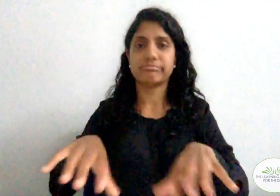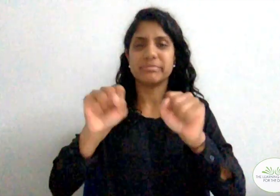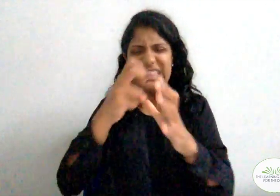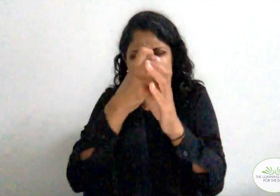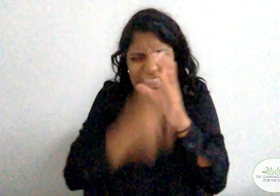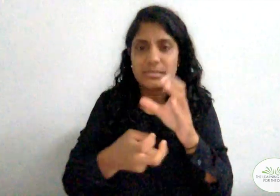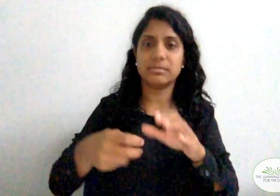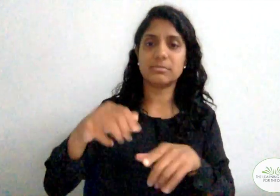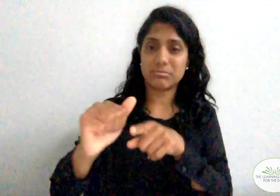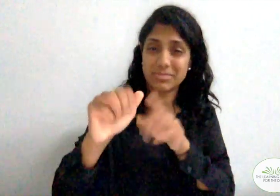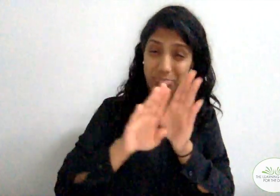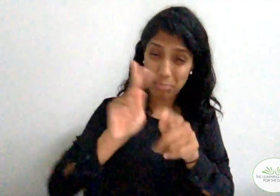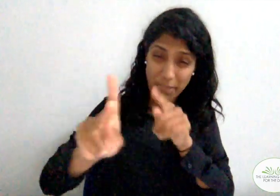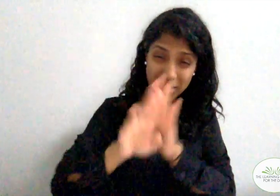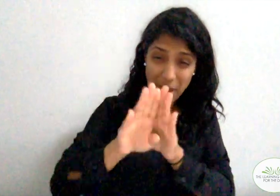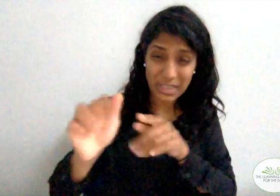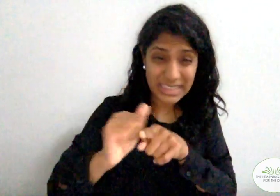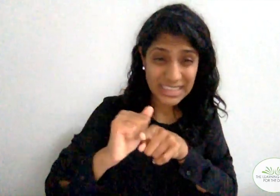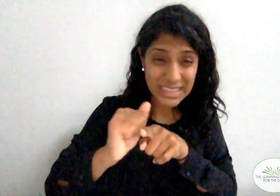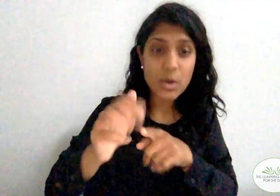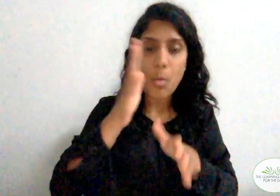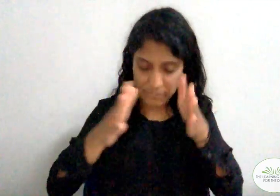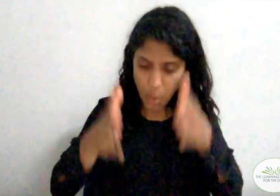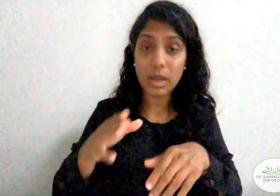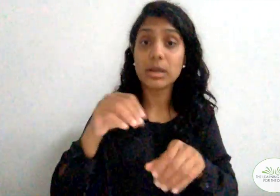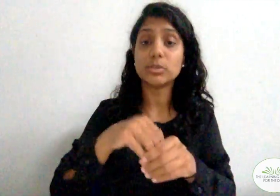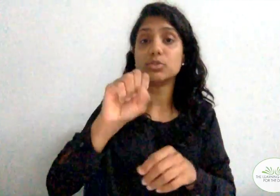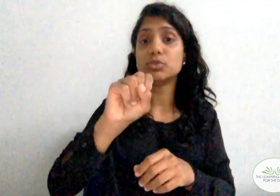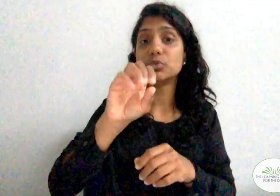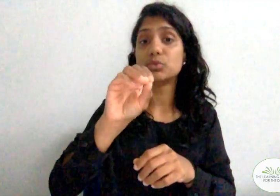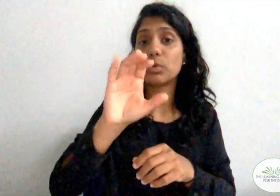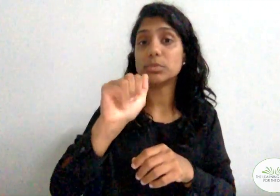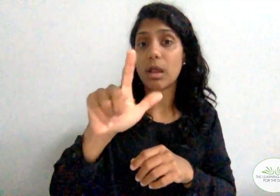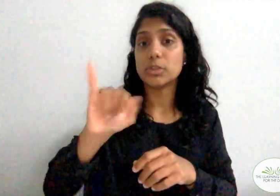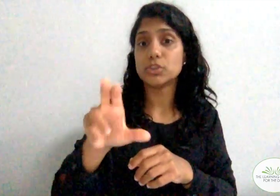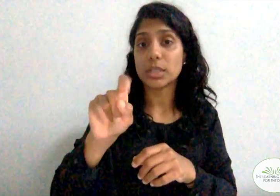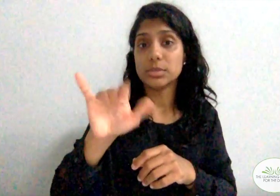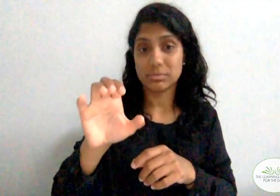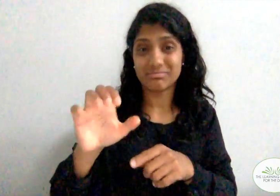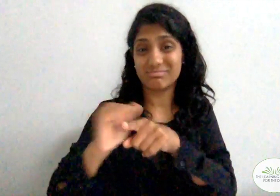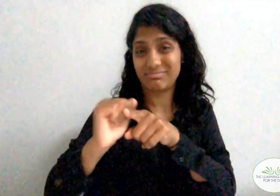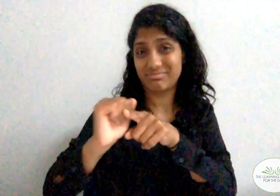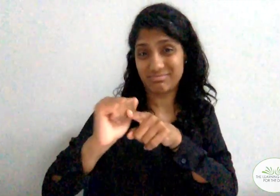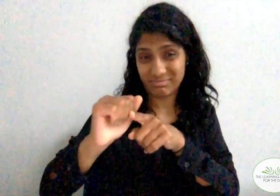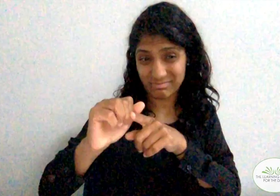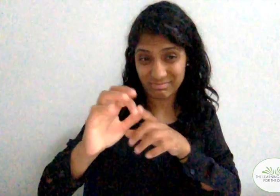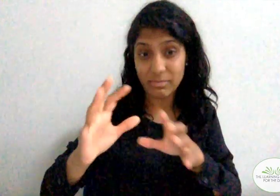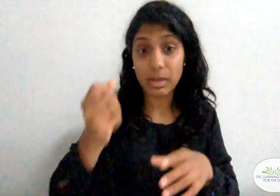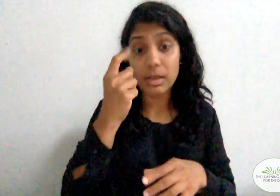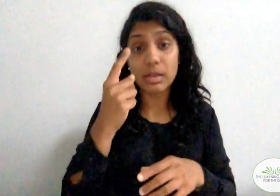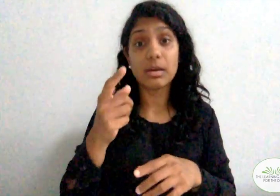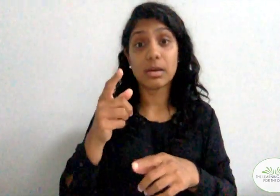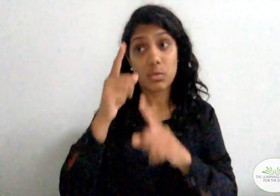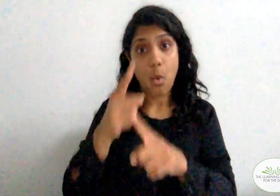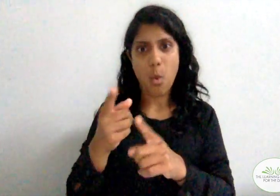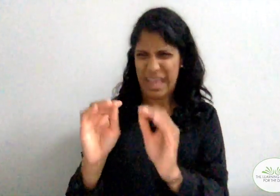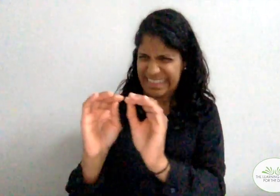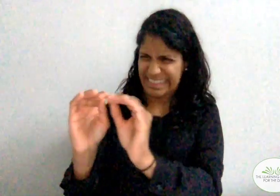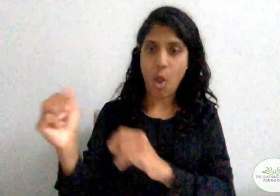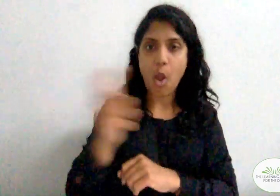interaction, social media, and other visible platforms. All staff across all programs will be required